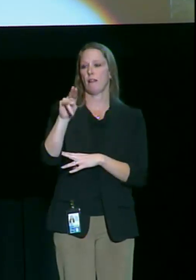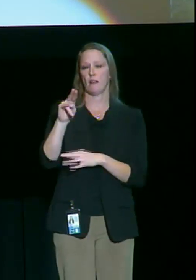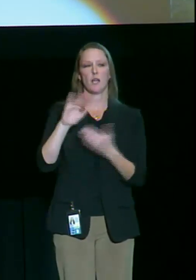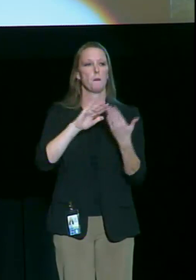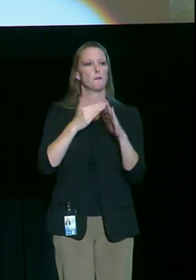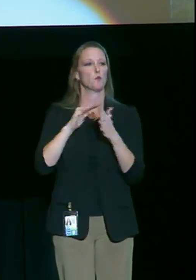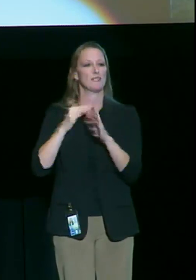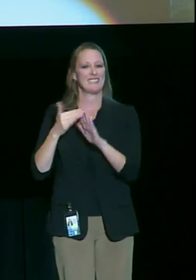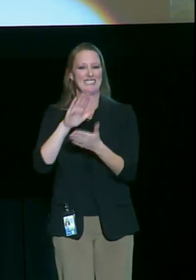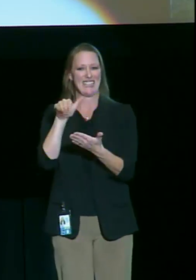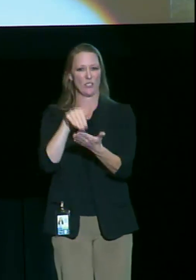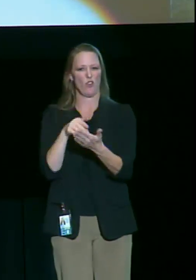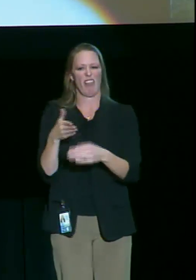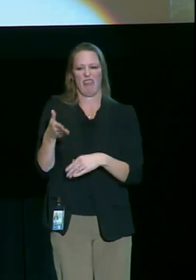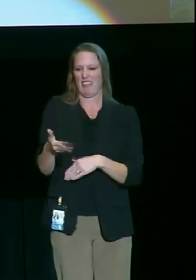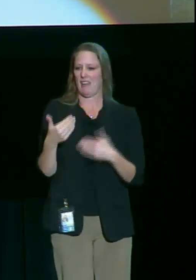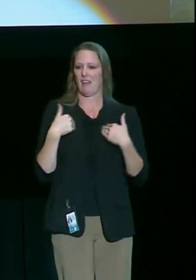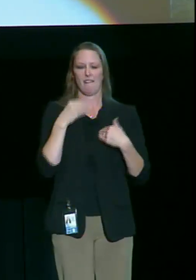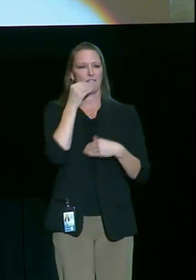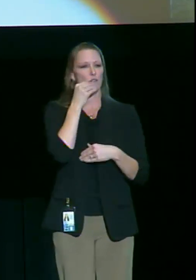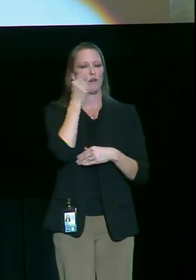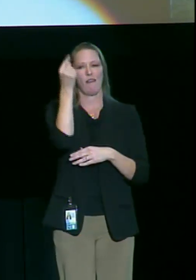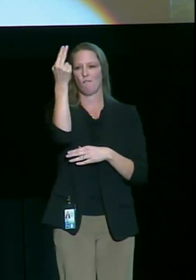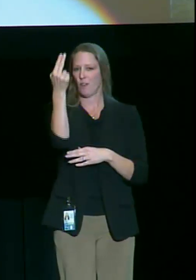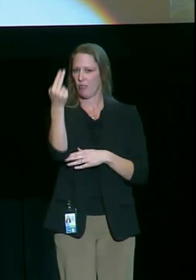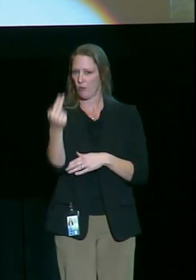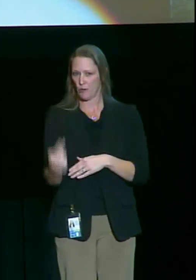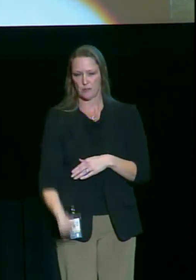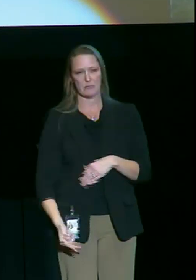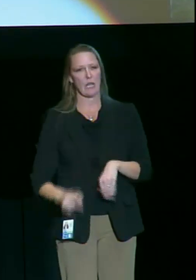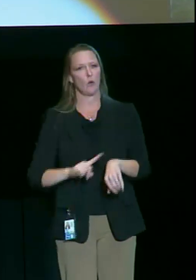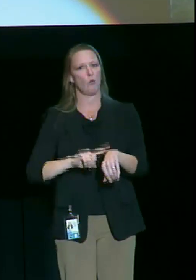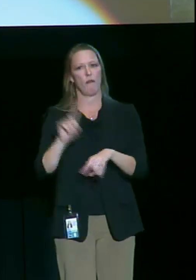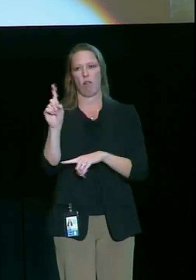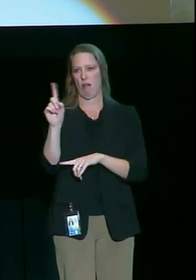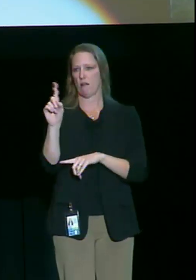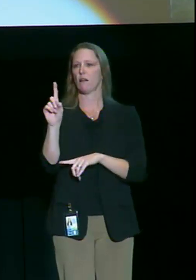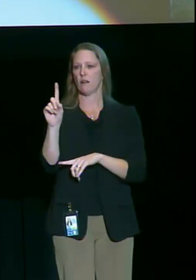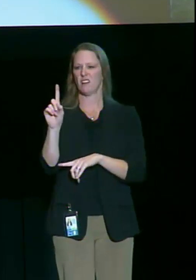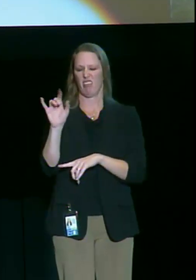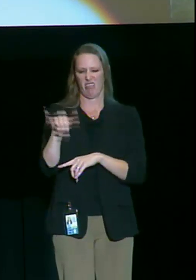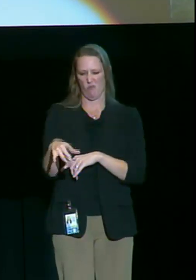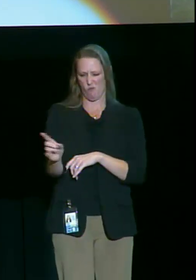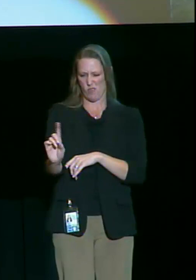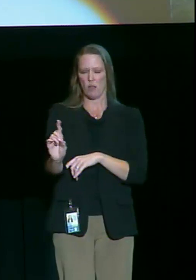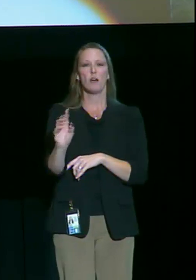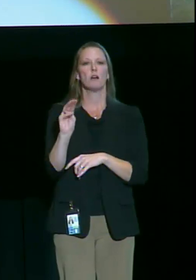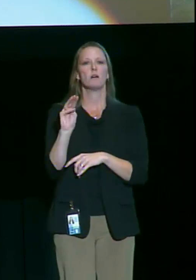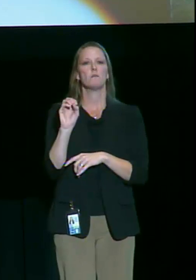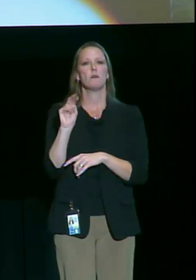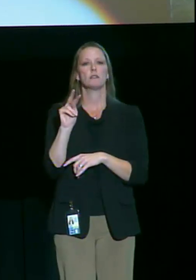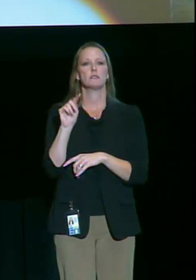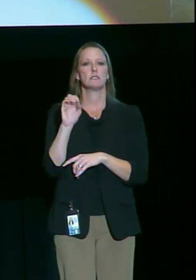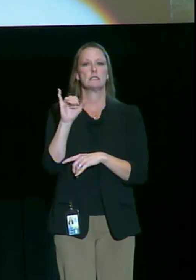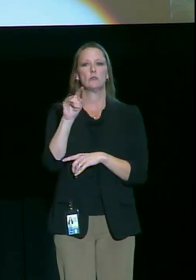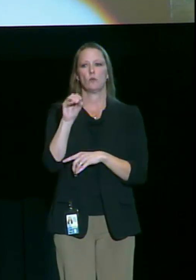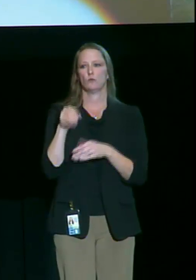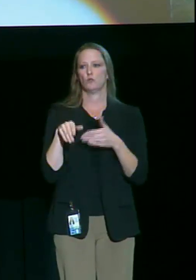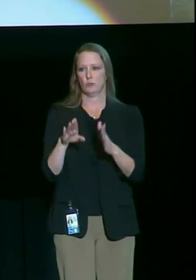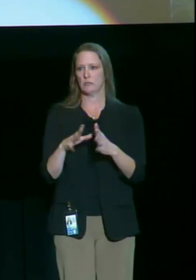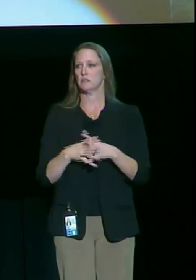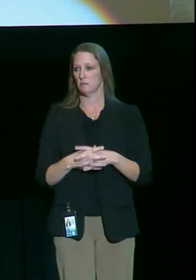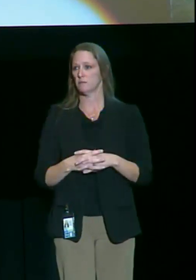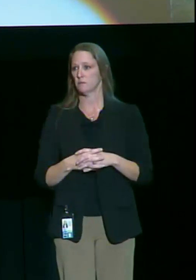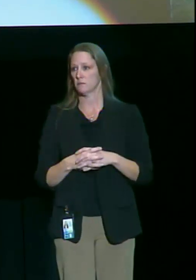which has food available every Thursday at 1 o'clock and is located on Montecito Street.